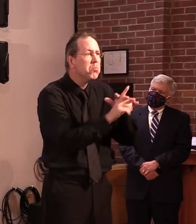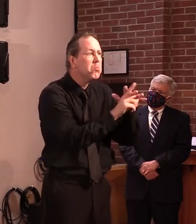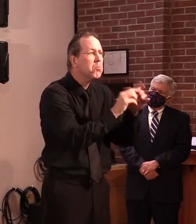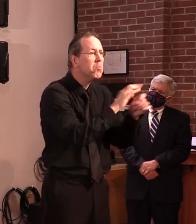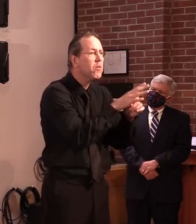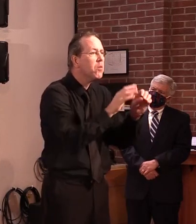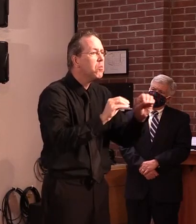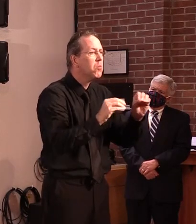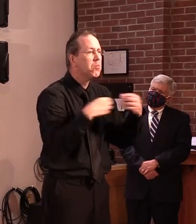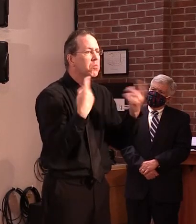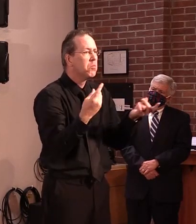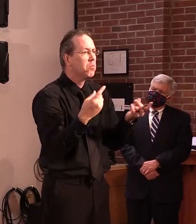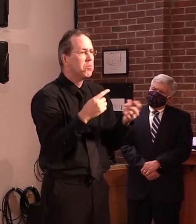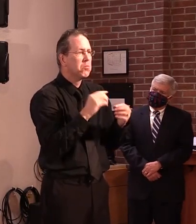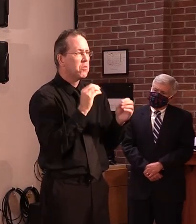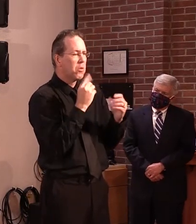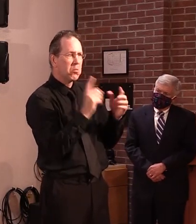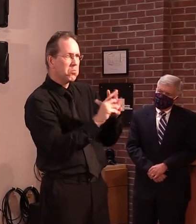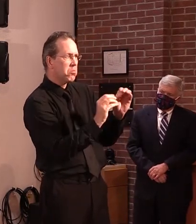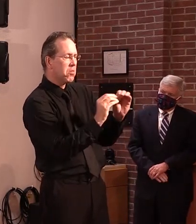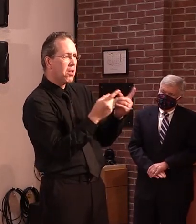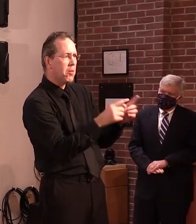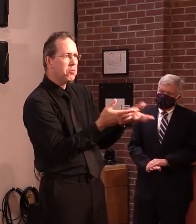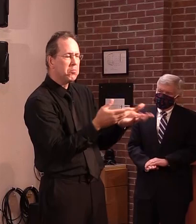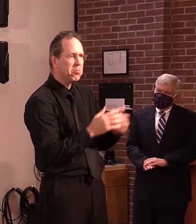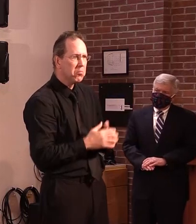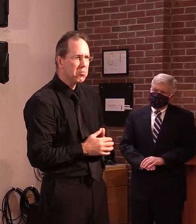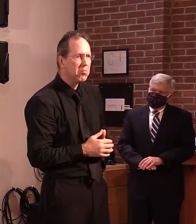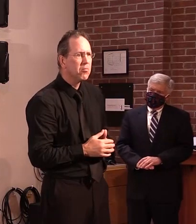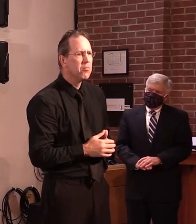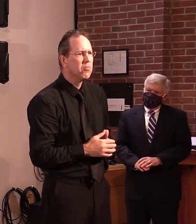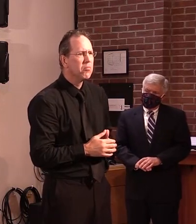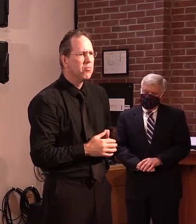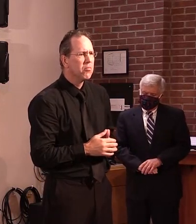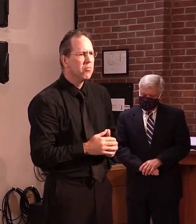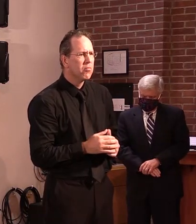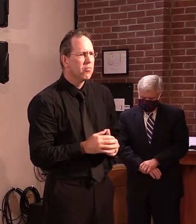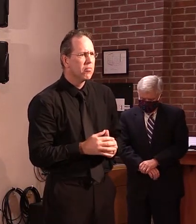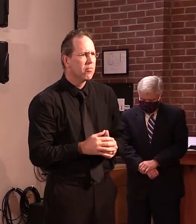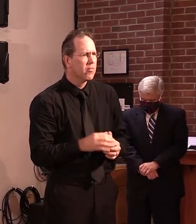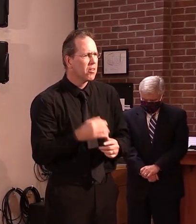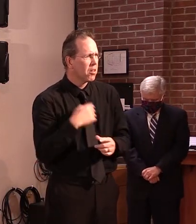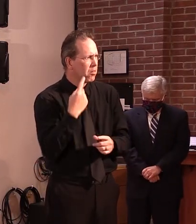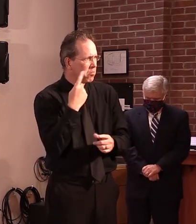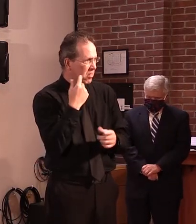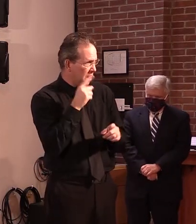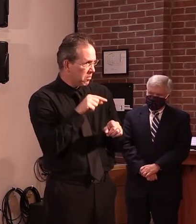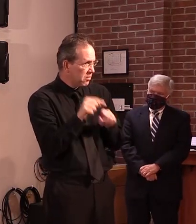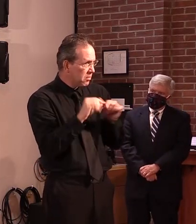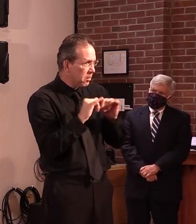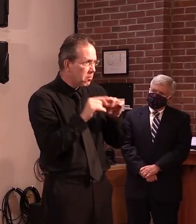either, because we were kind of intrigued, as you were, with the fact there have been a number of them.